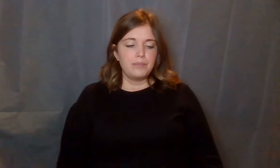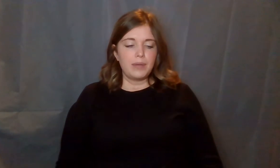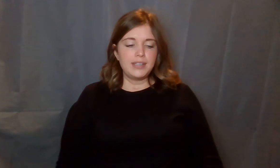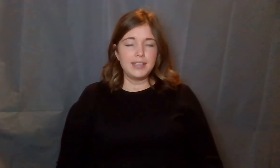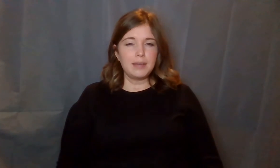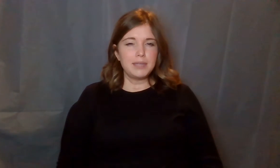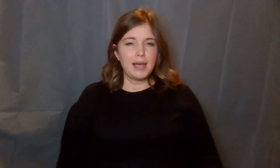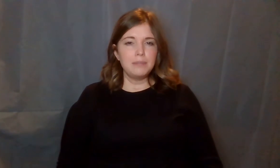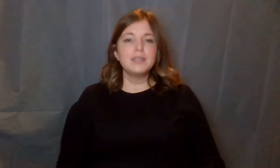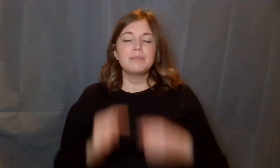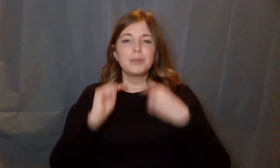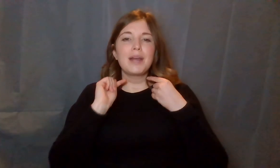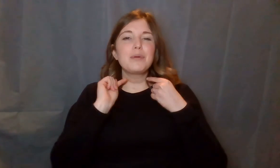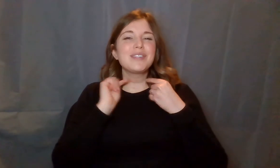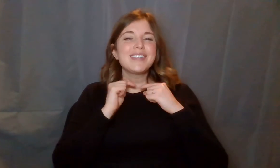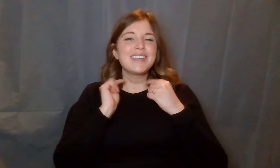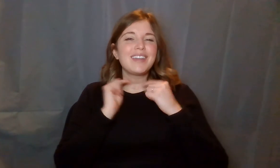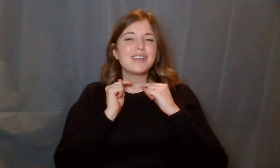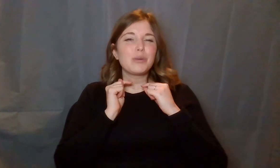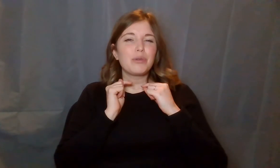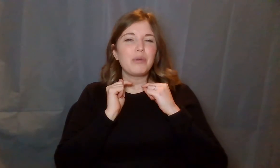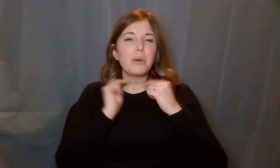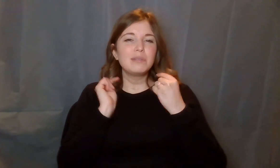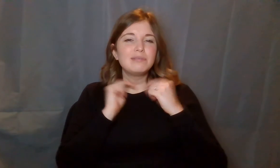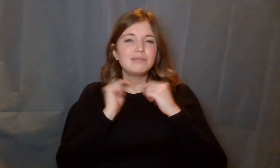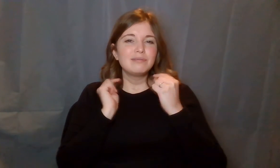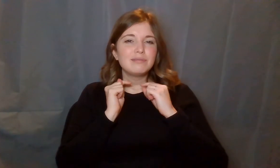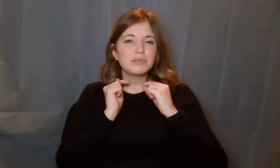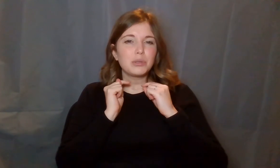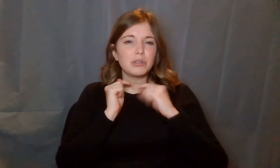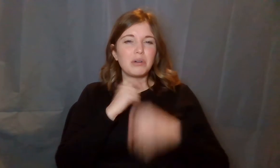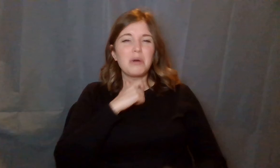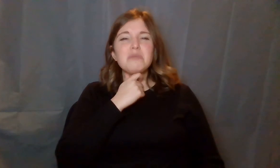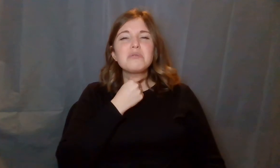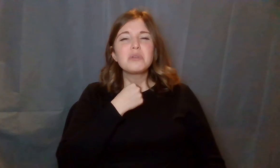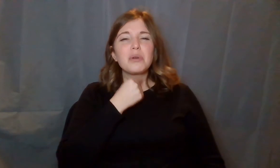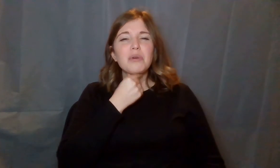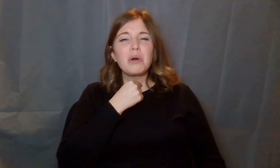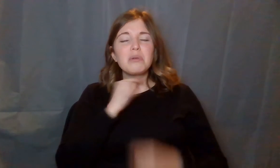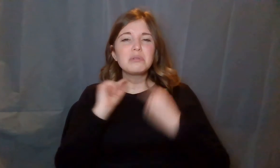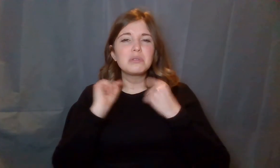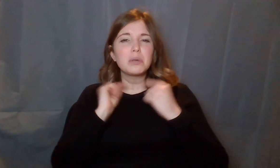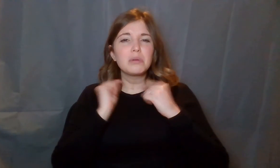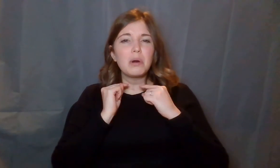I see sometimes, but I mostly see like sore throat. Sore throat. Sore throat. Sore throat.